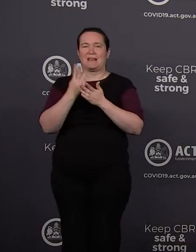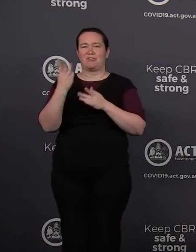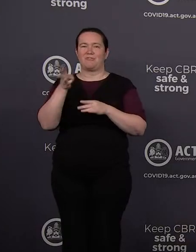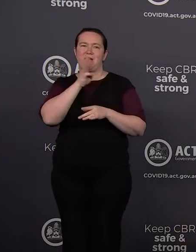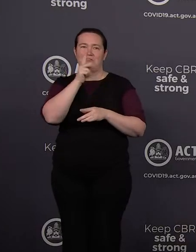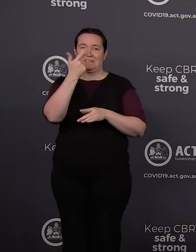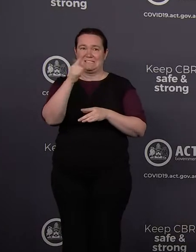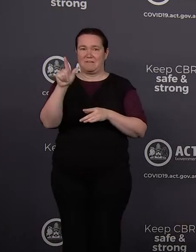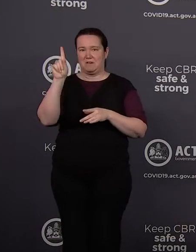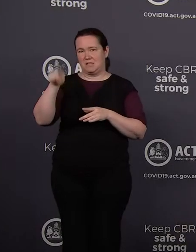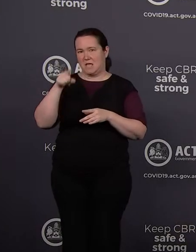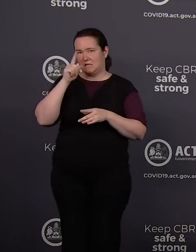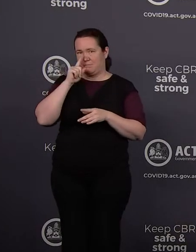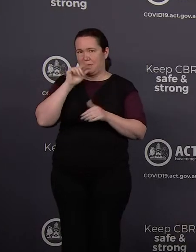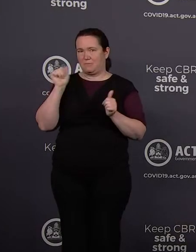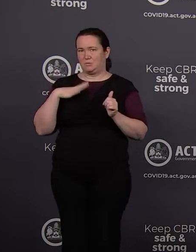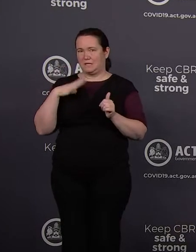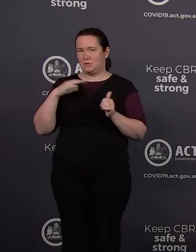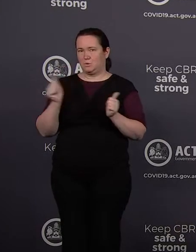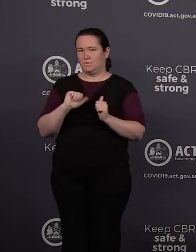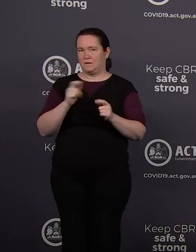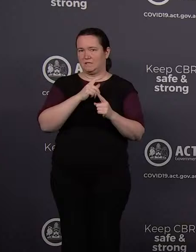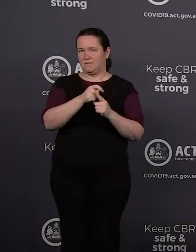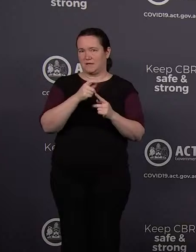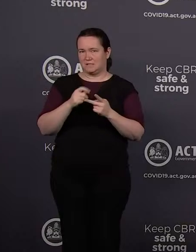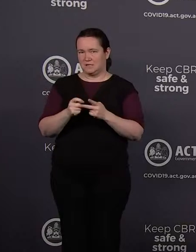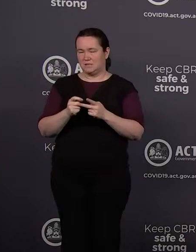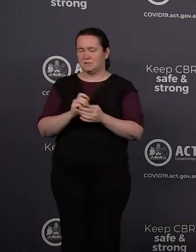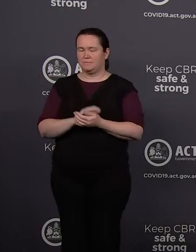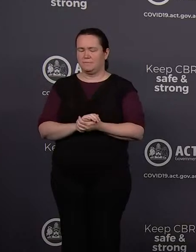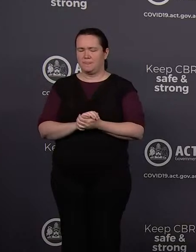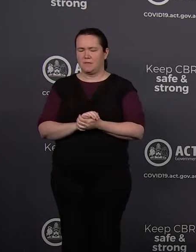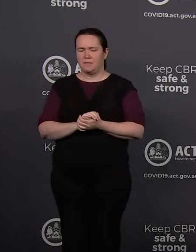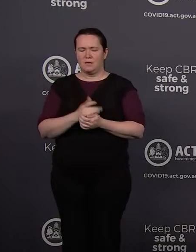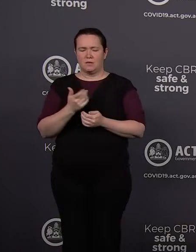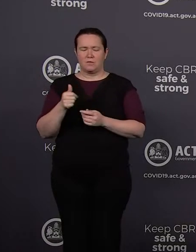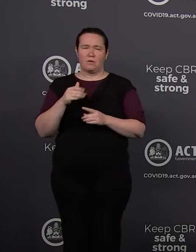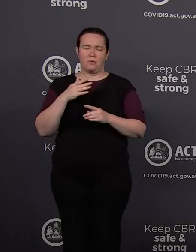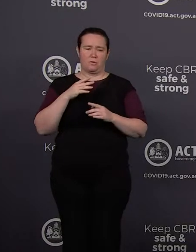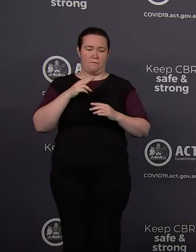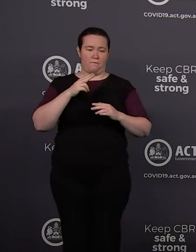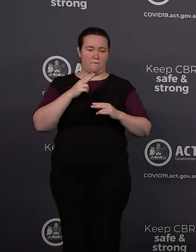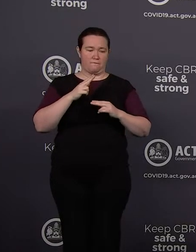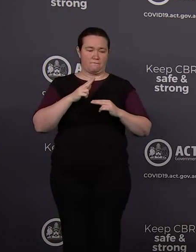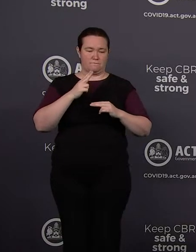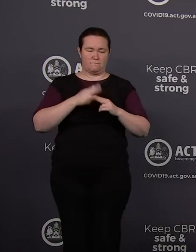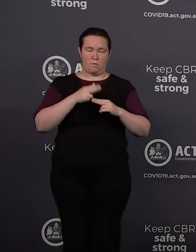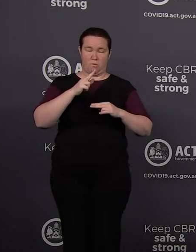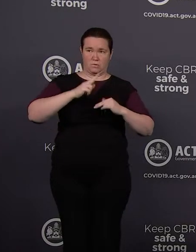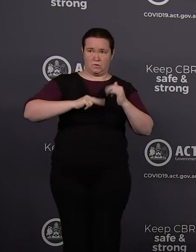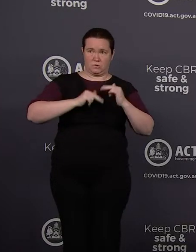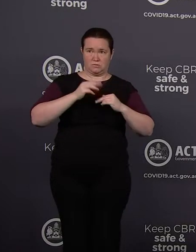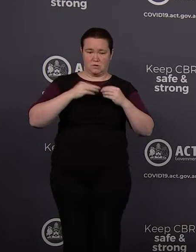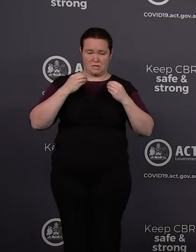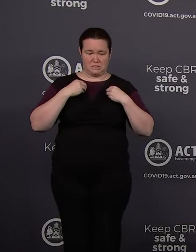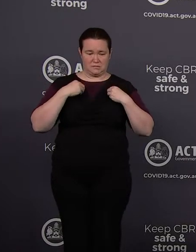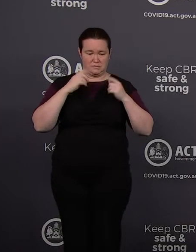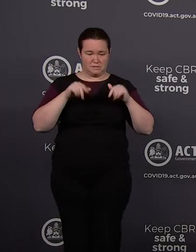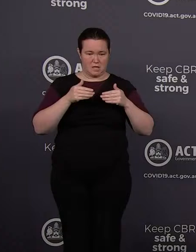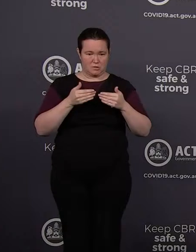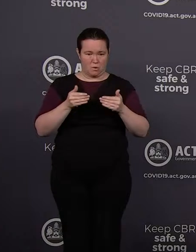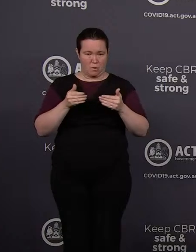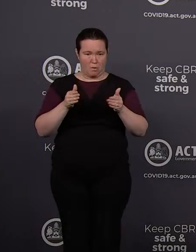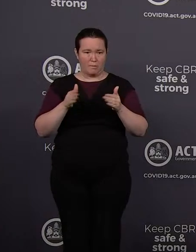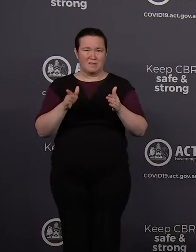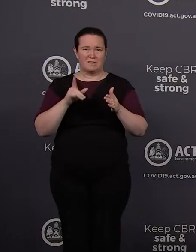370,000. The staged return of construction sees large operators being able to return sooner than smaller operators. Do